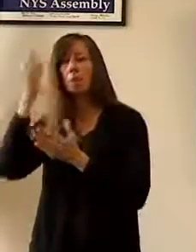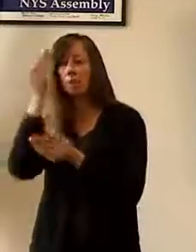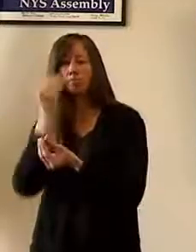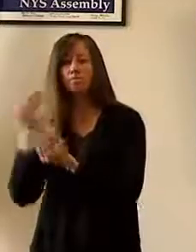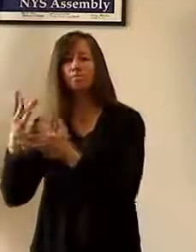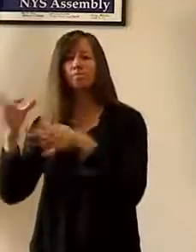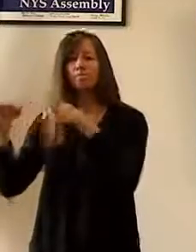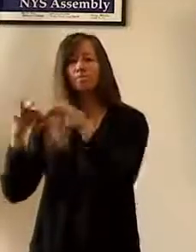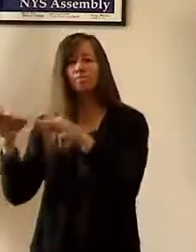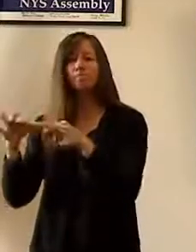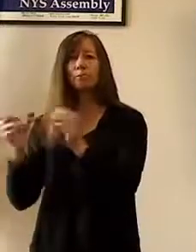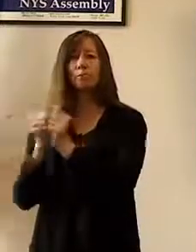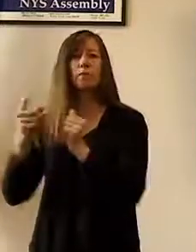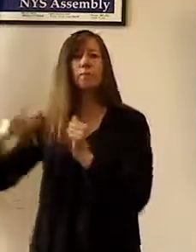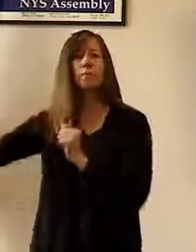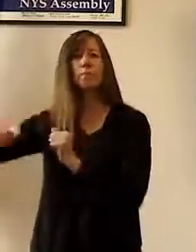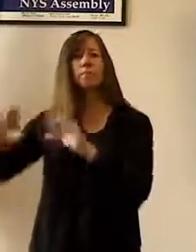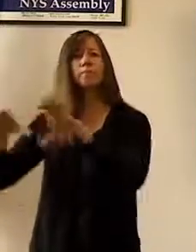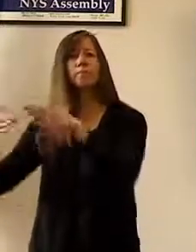with the